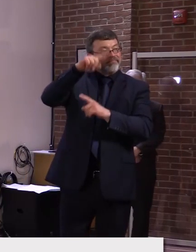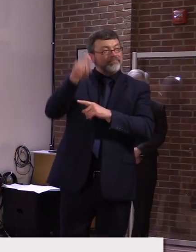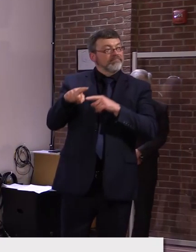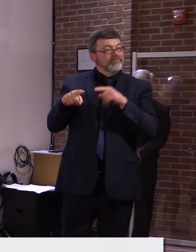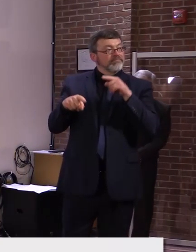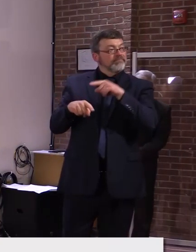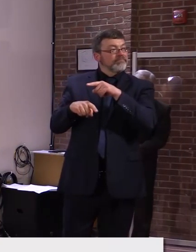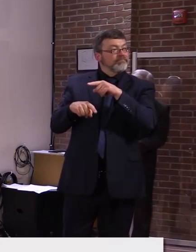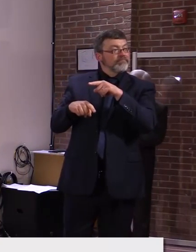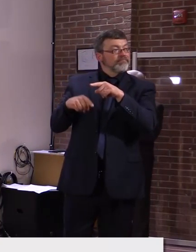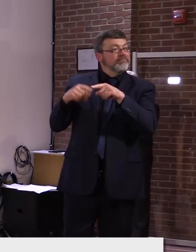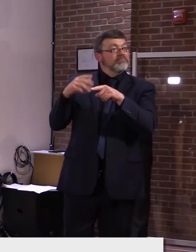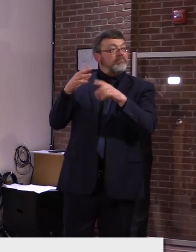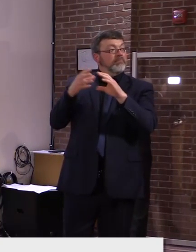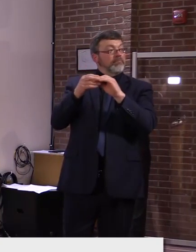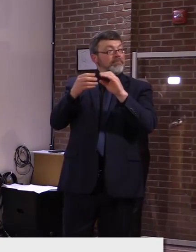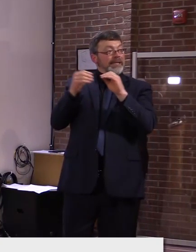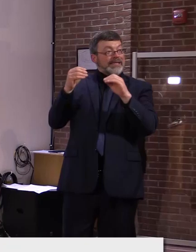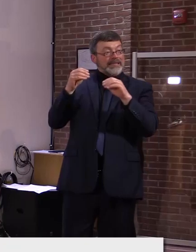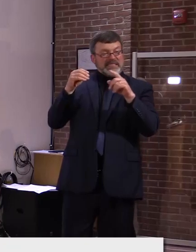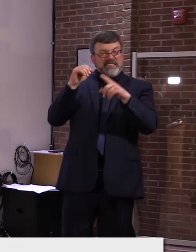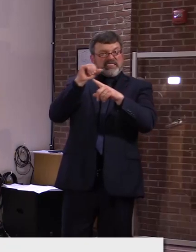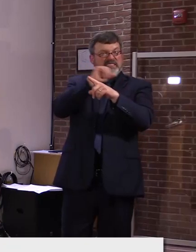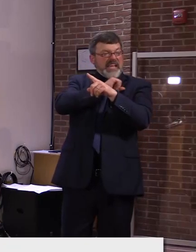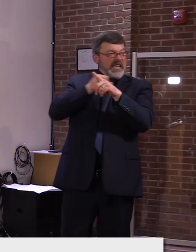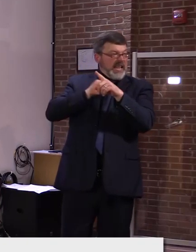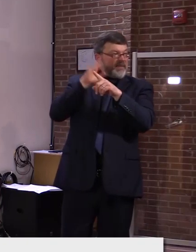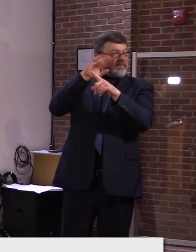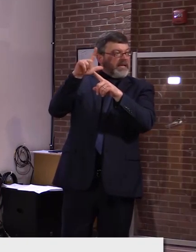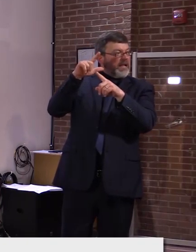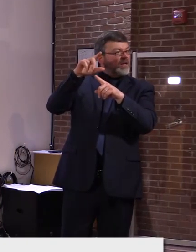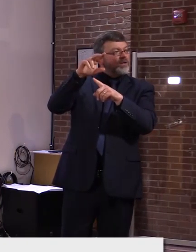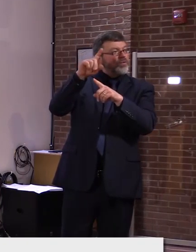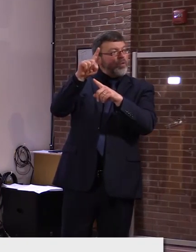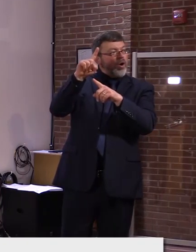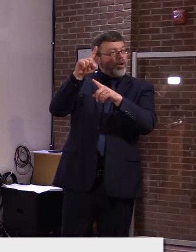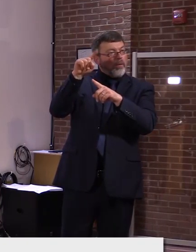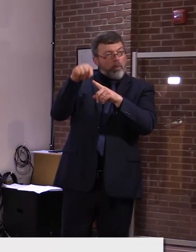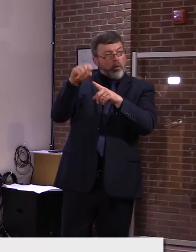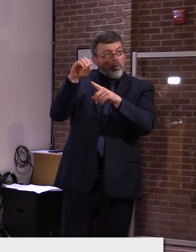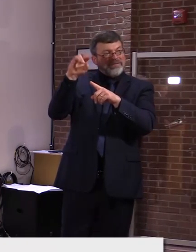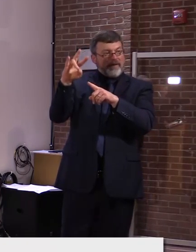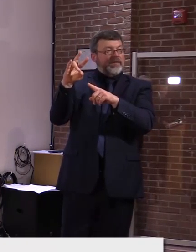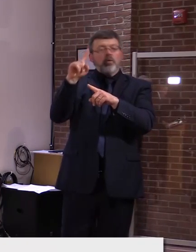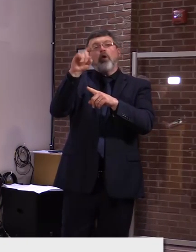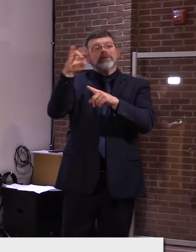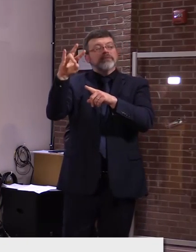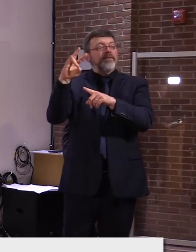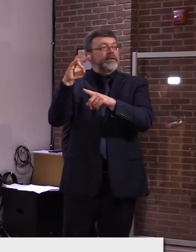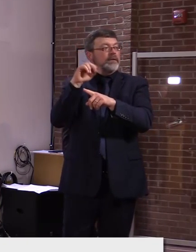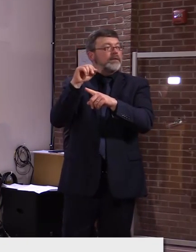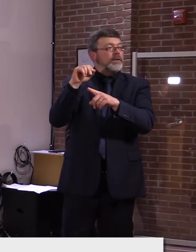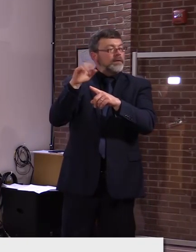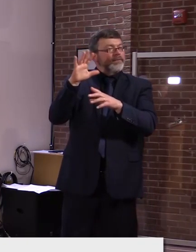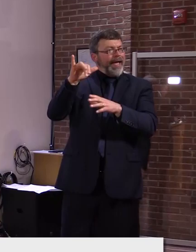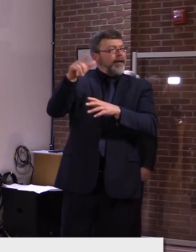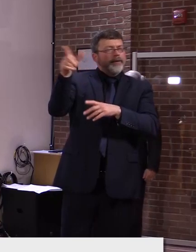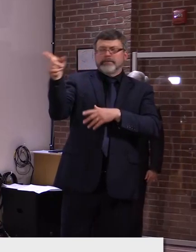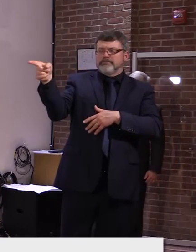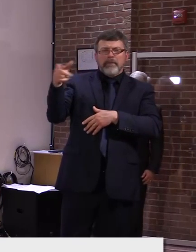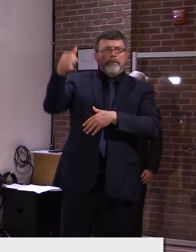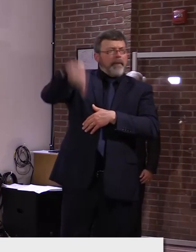Juvenile Public Records. I'm wondering if you can explain your rationale behind the veto. Yeah, you know, this wasn't